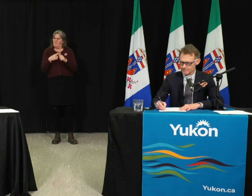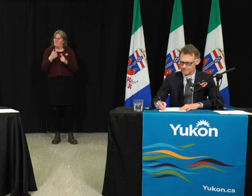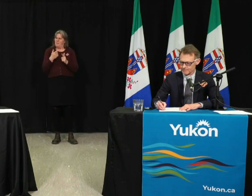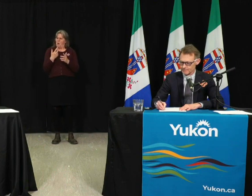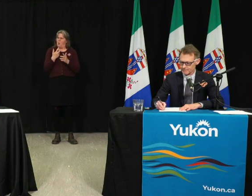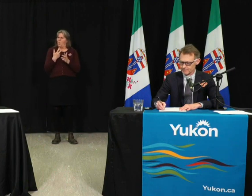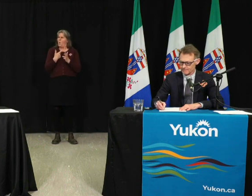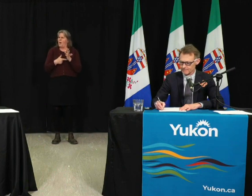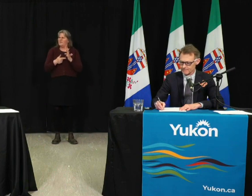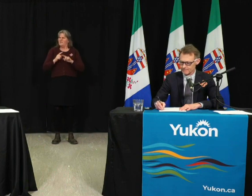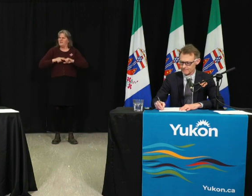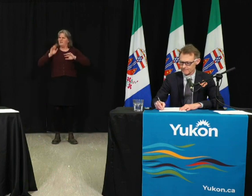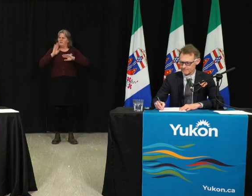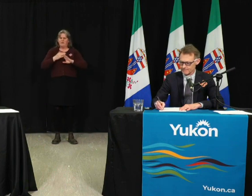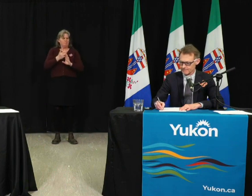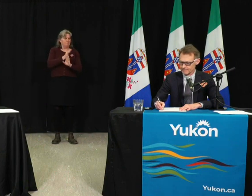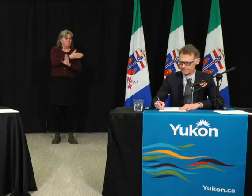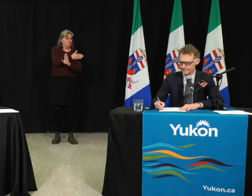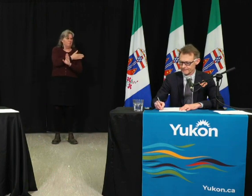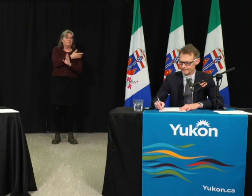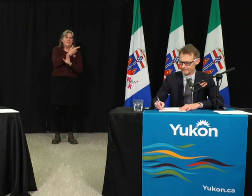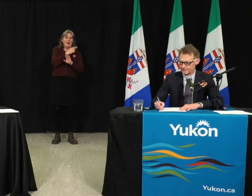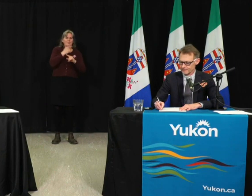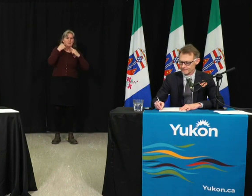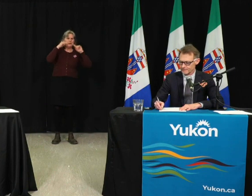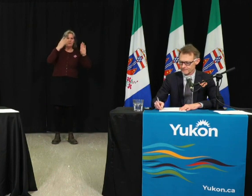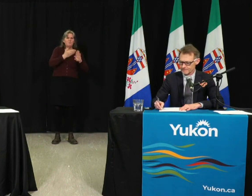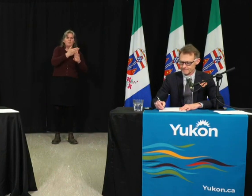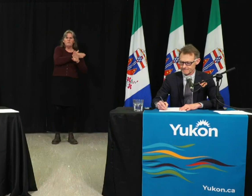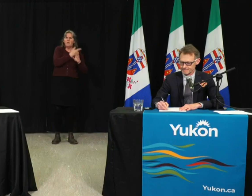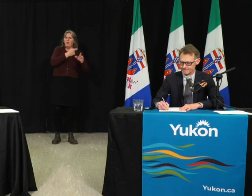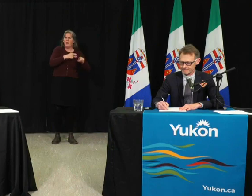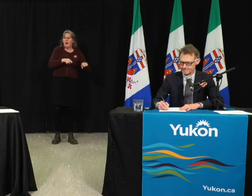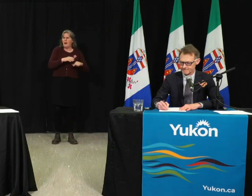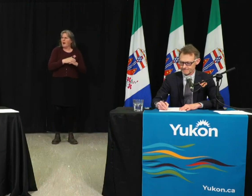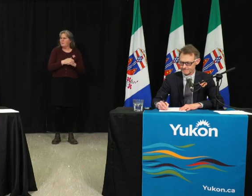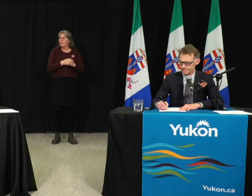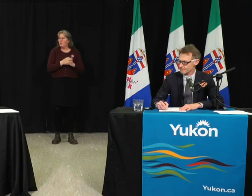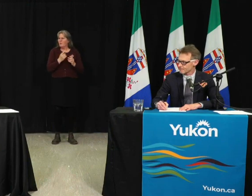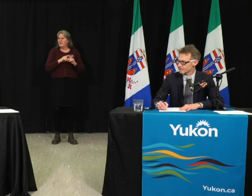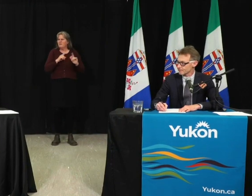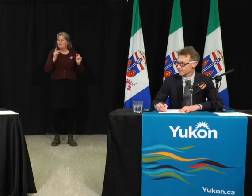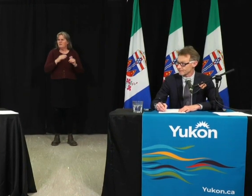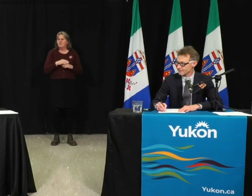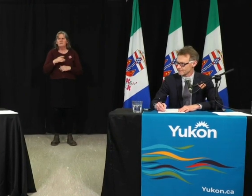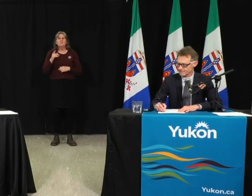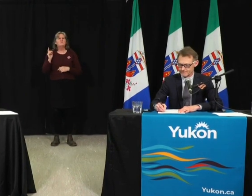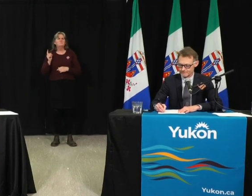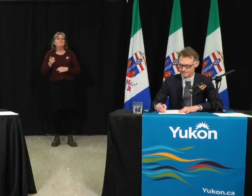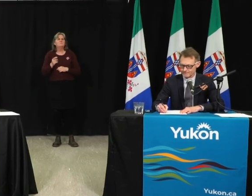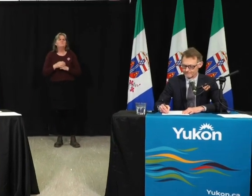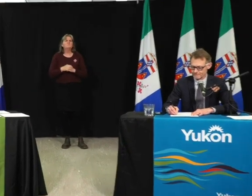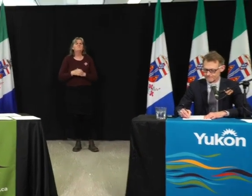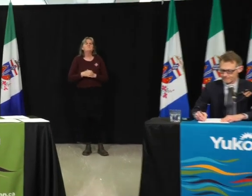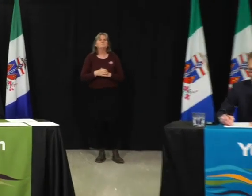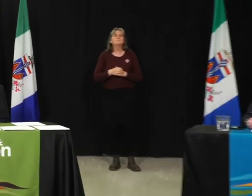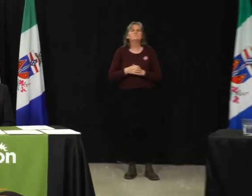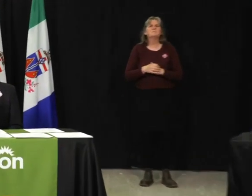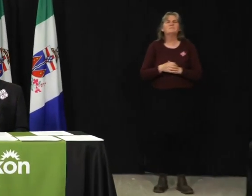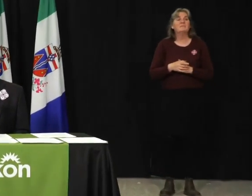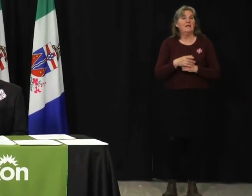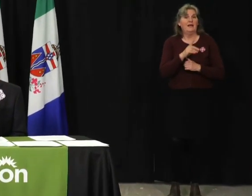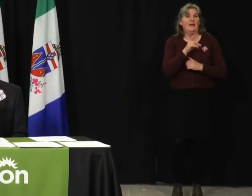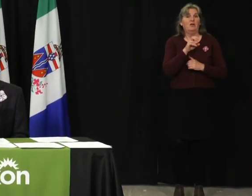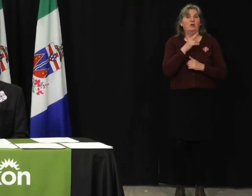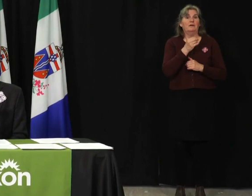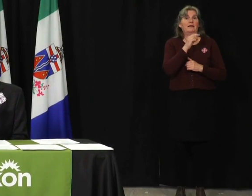the hard differences here that you're now presenting today? Well, I think as Dr.